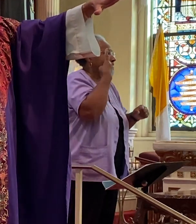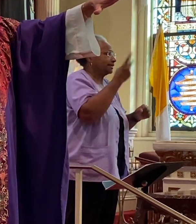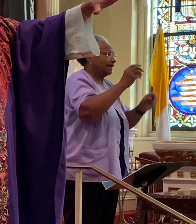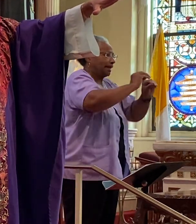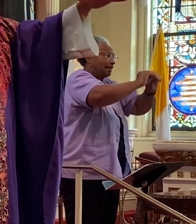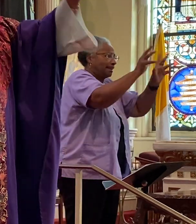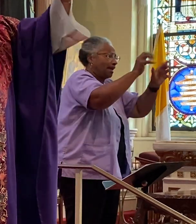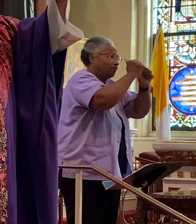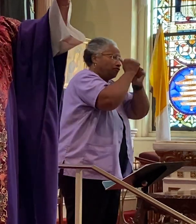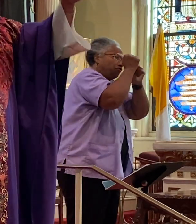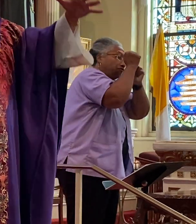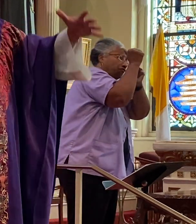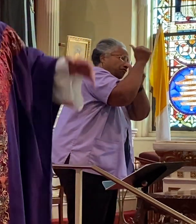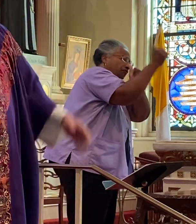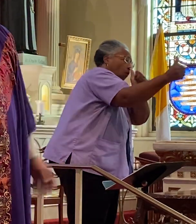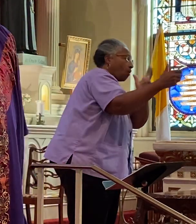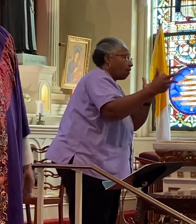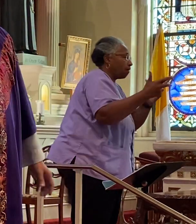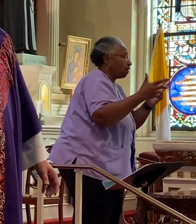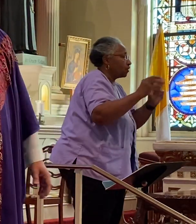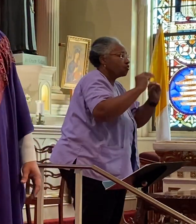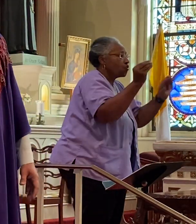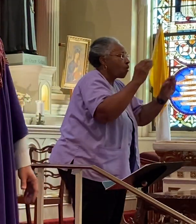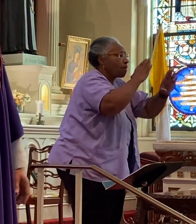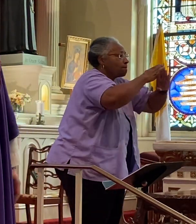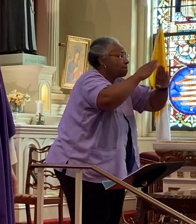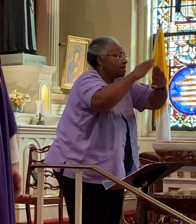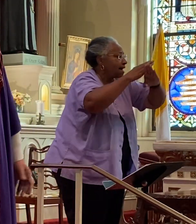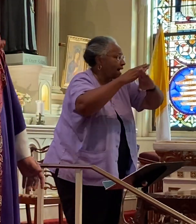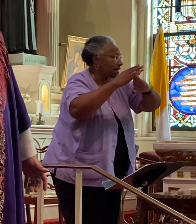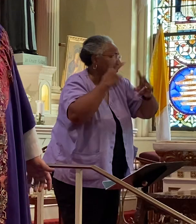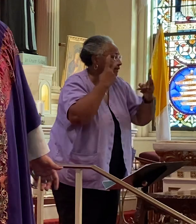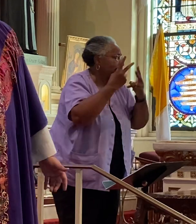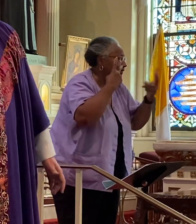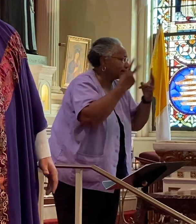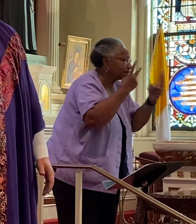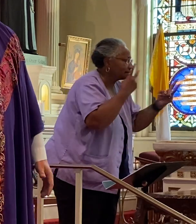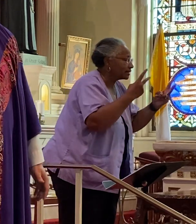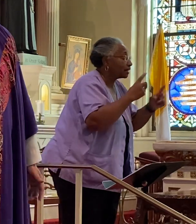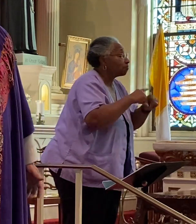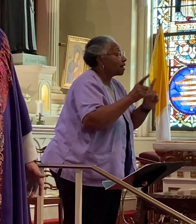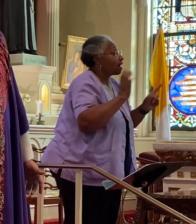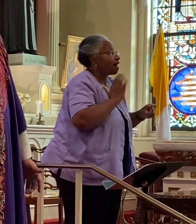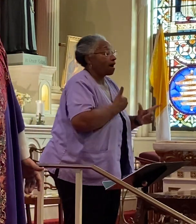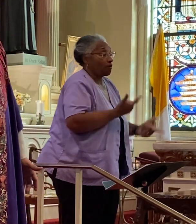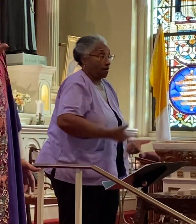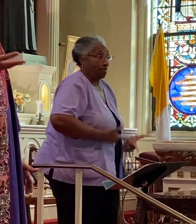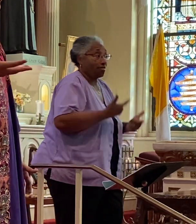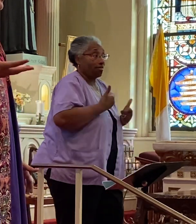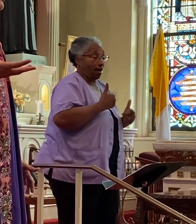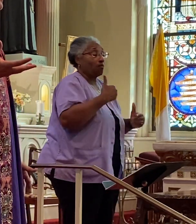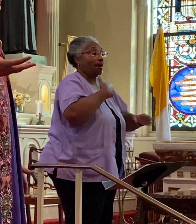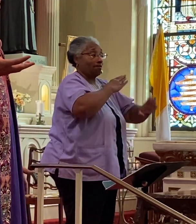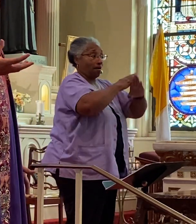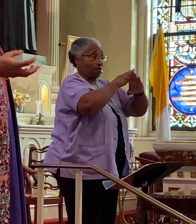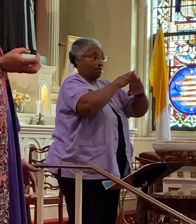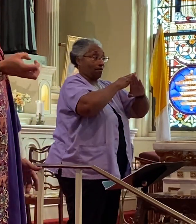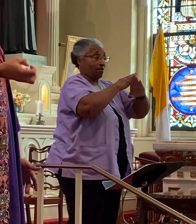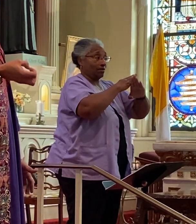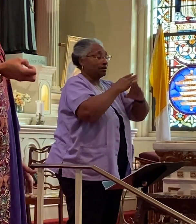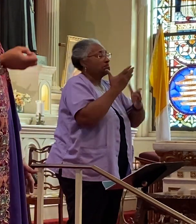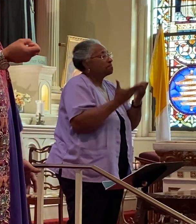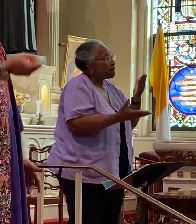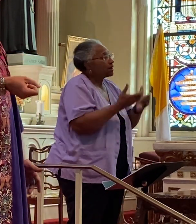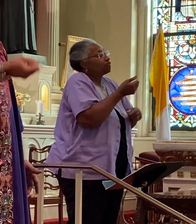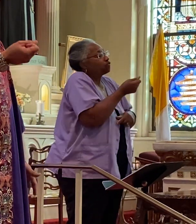horizon. There are no obstacles. And yet we know that in our lives, we have obstacles. Actually, maybe a few, but there